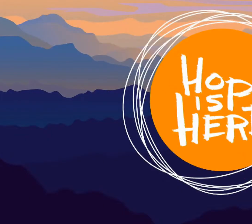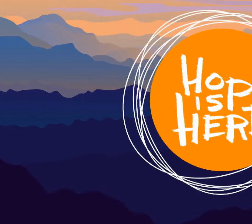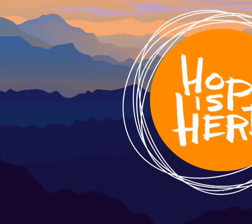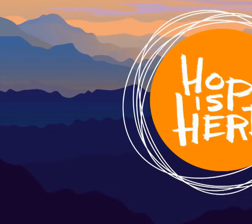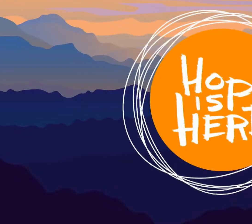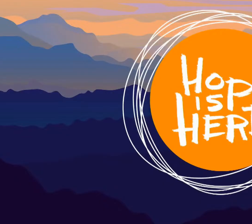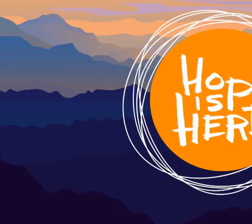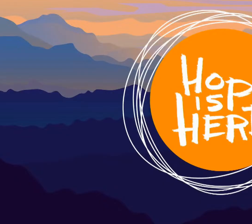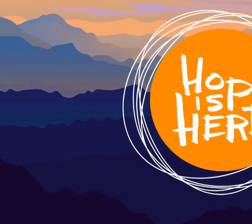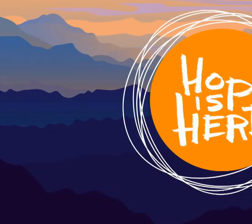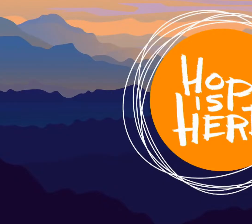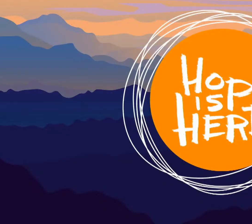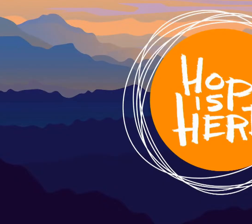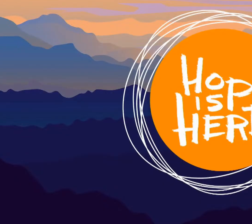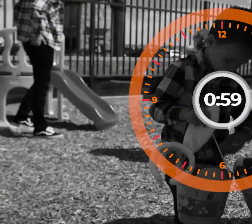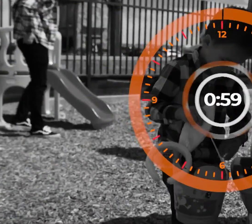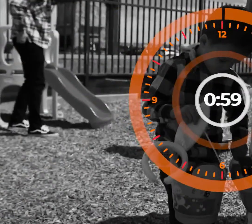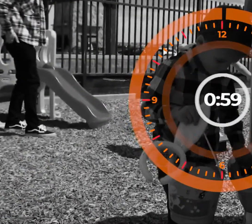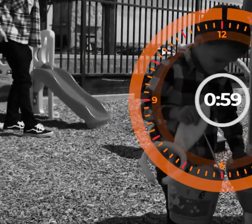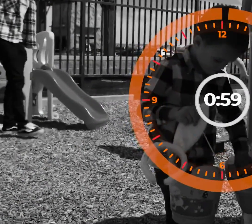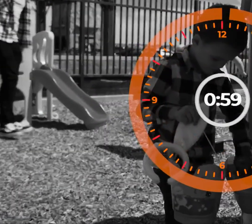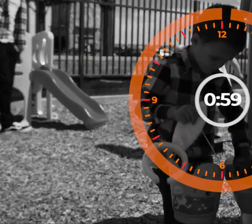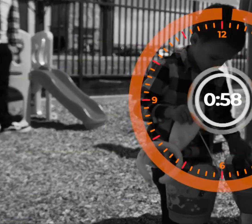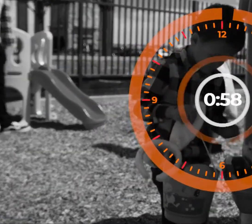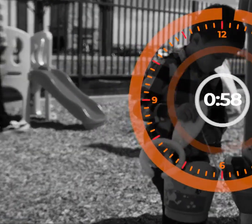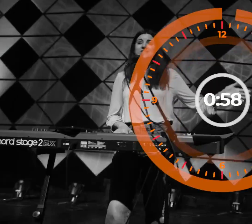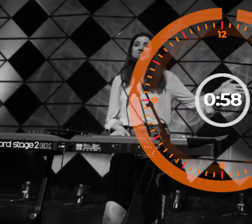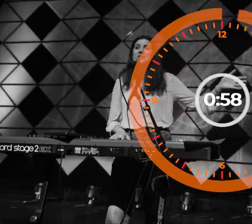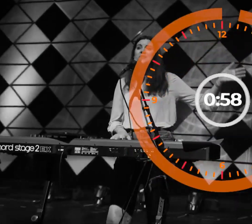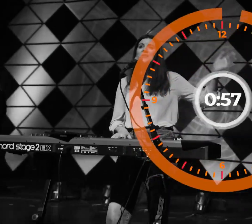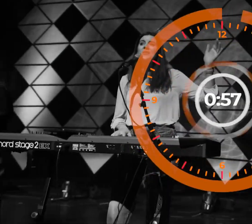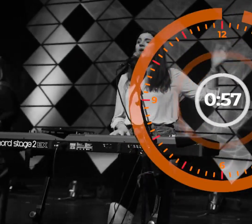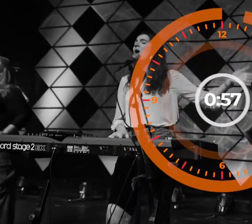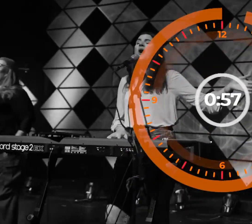I need some time in the sun.